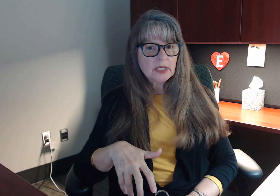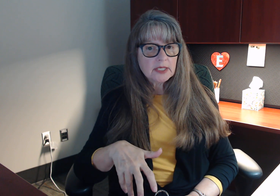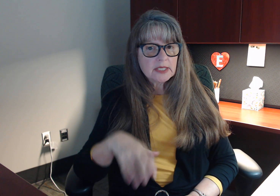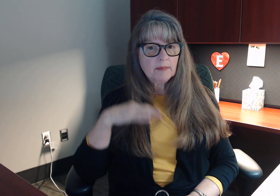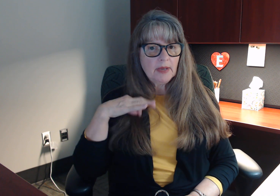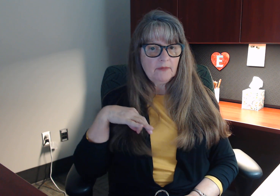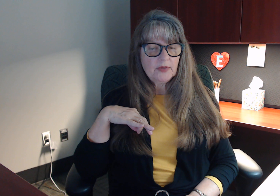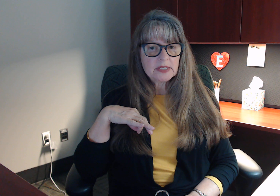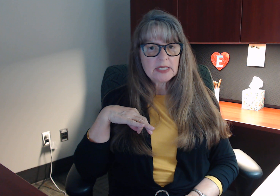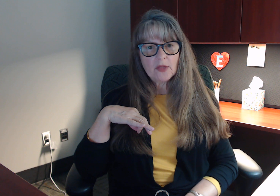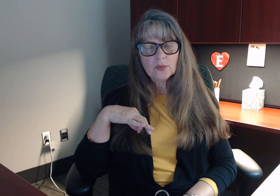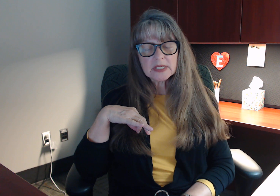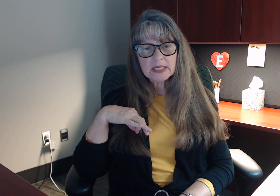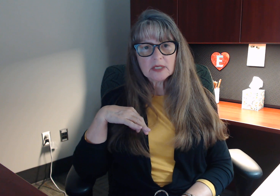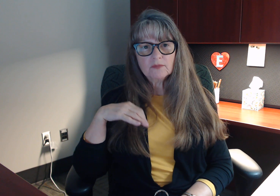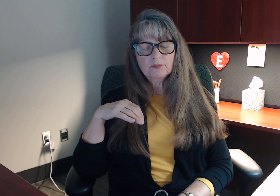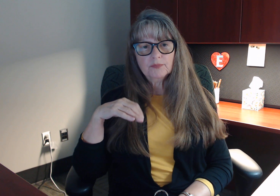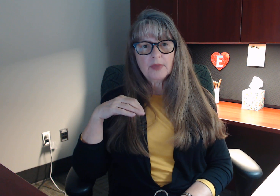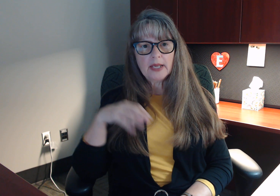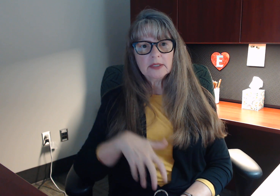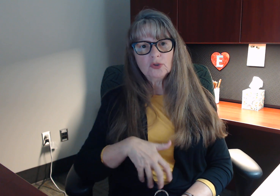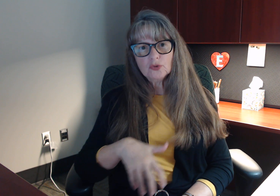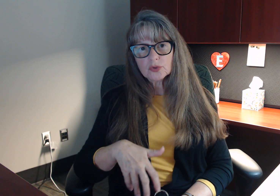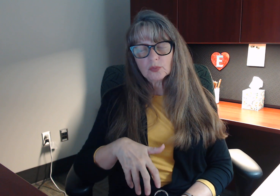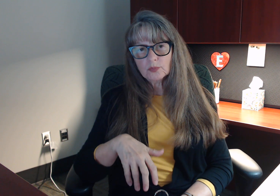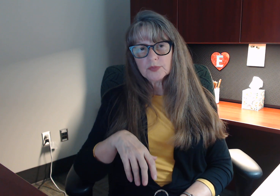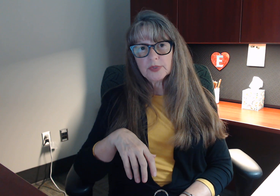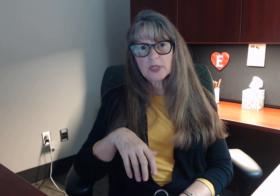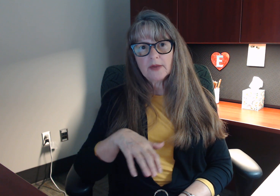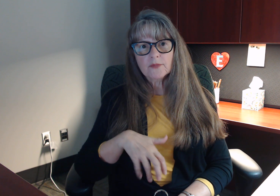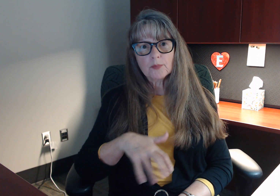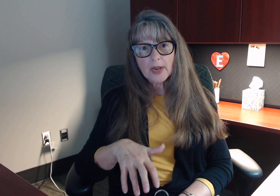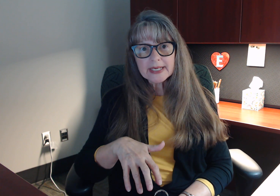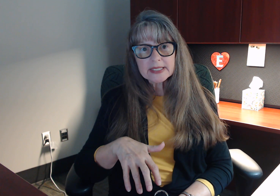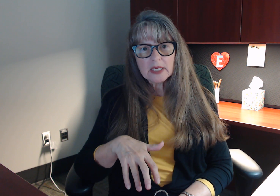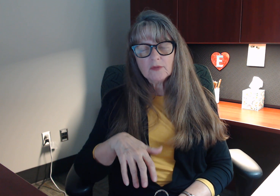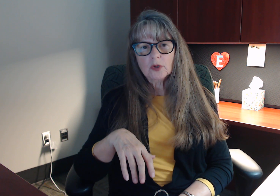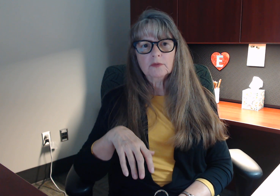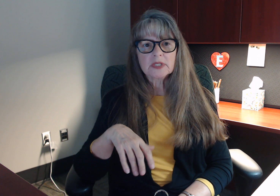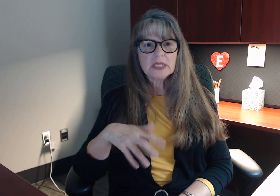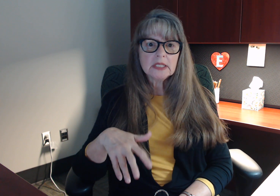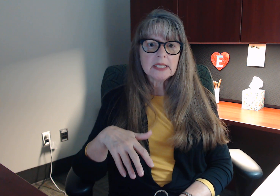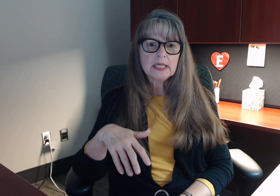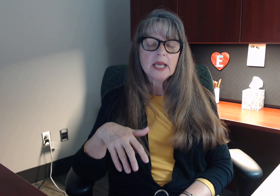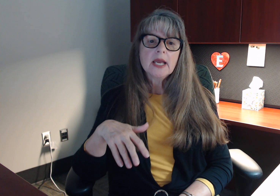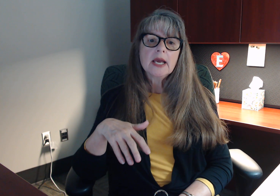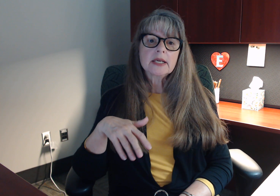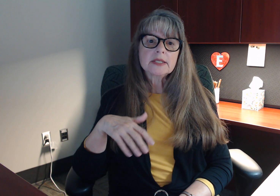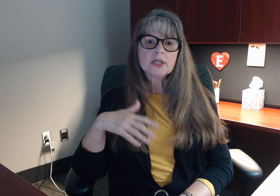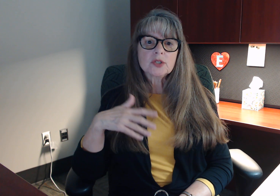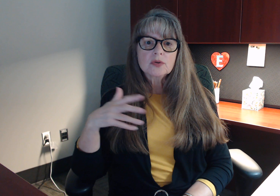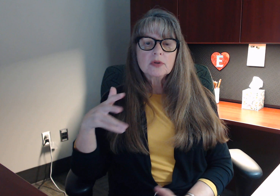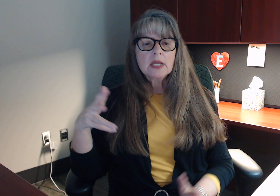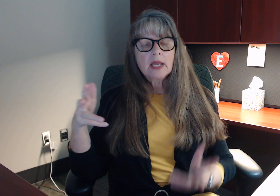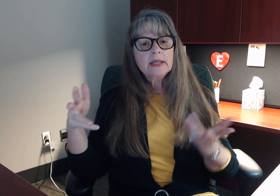fertility benefits. Now, the reason I said I used the sign for pregnancy for fertility, because it